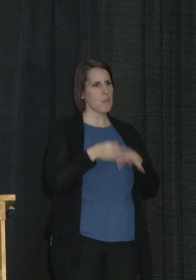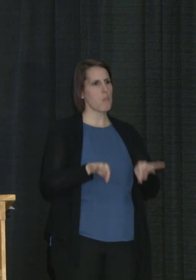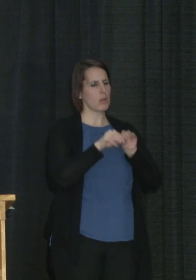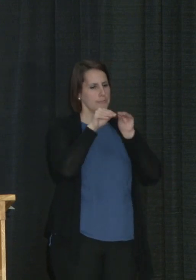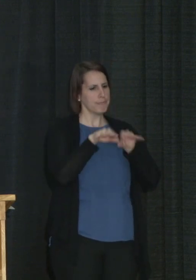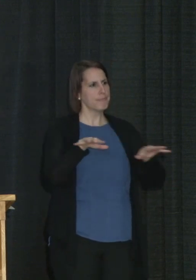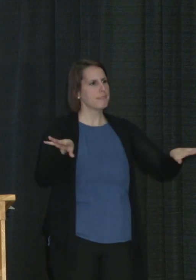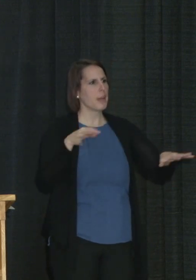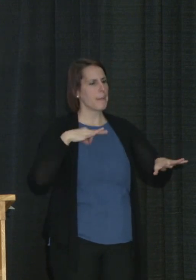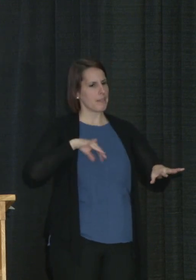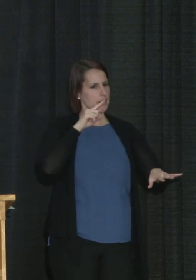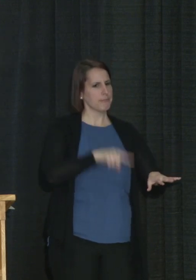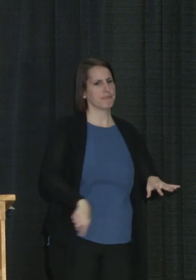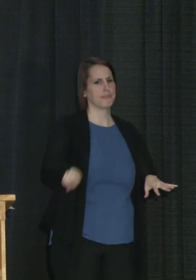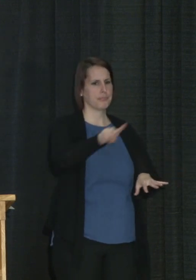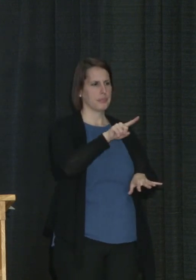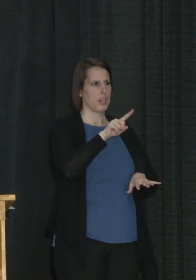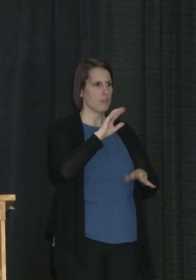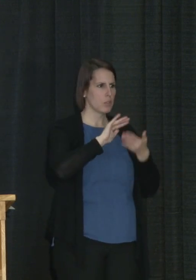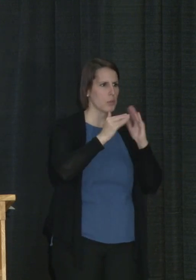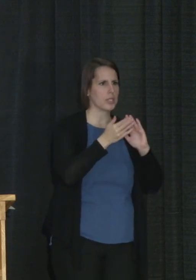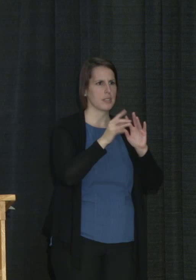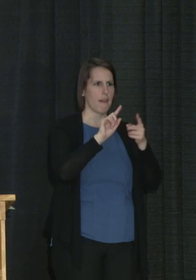your families, and our communities.